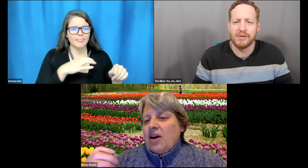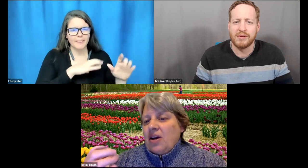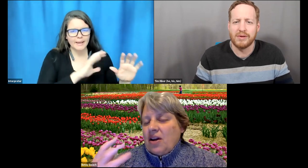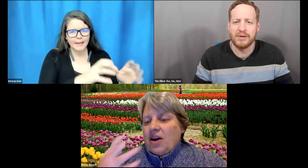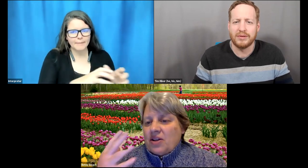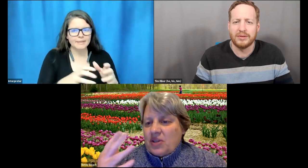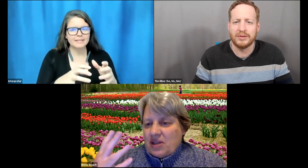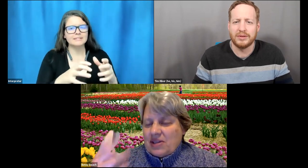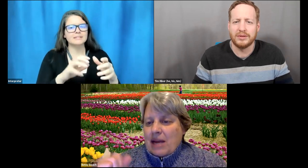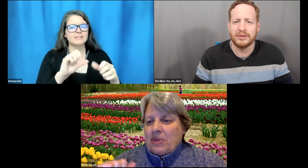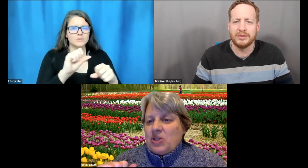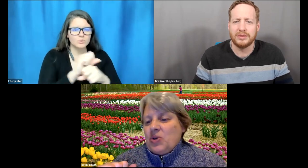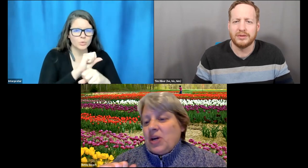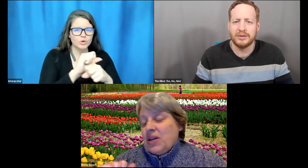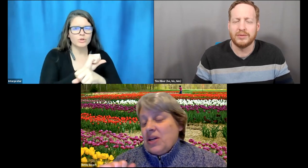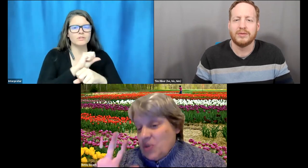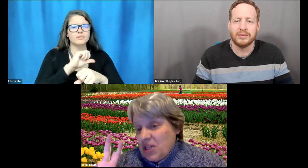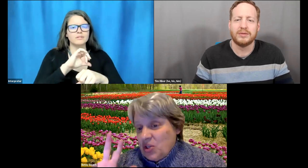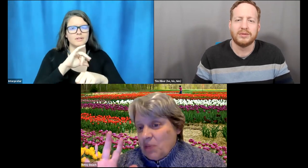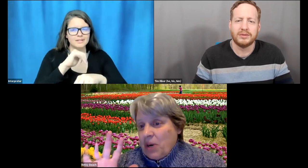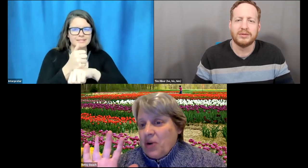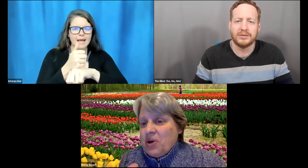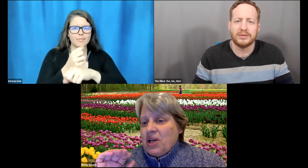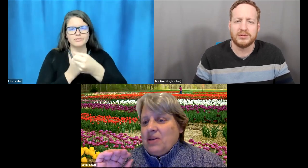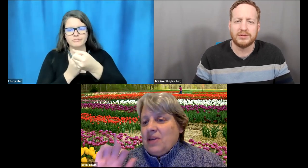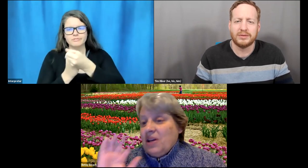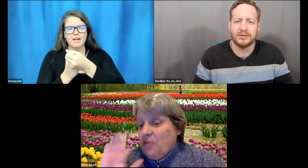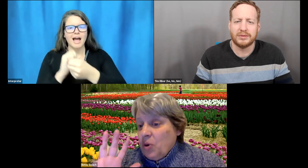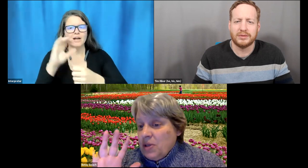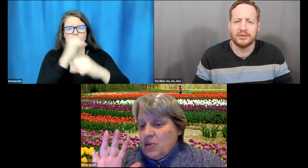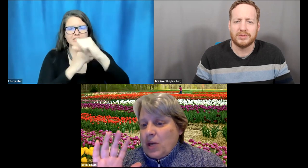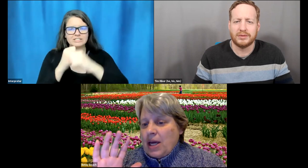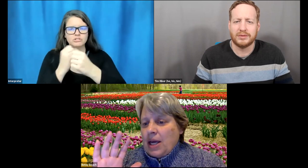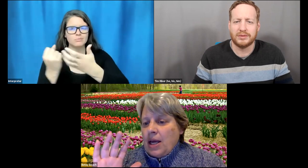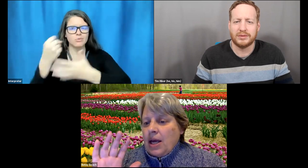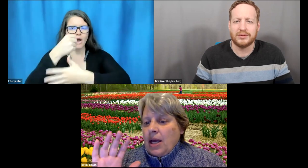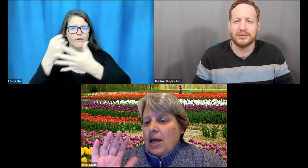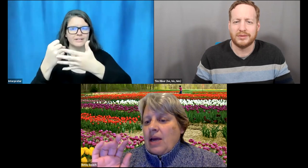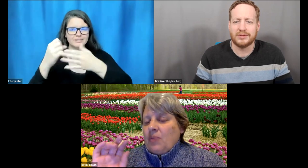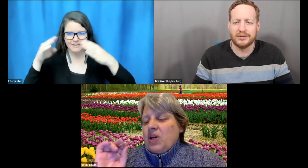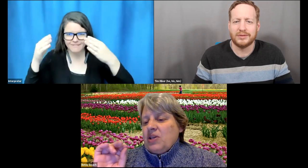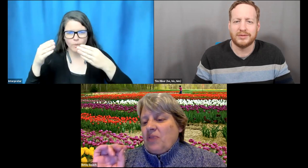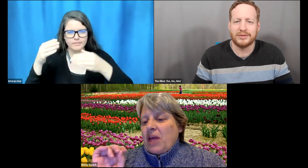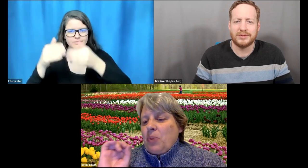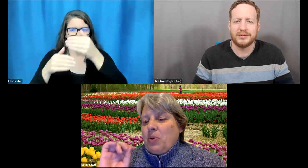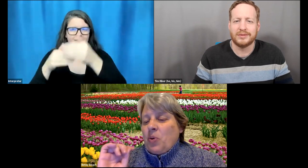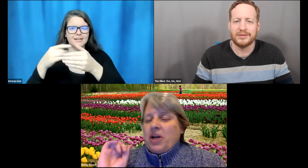on our established strategic priorities in a focused way. And we could develop what could